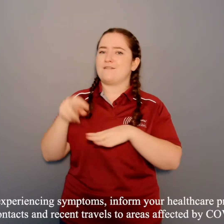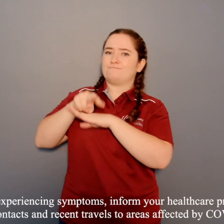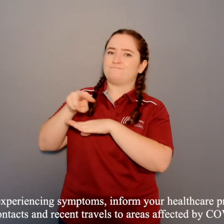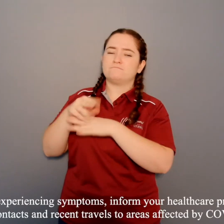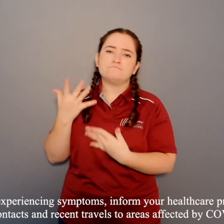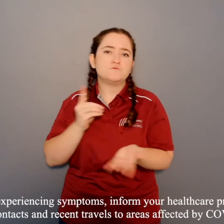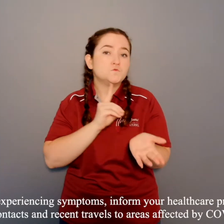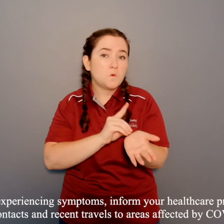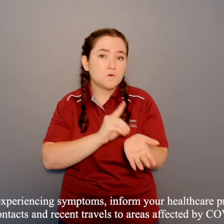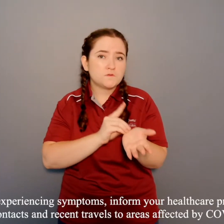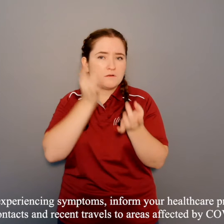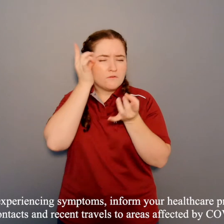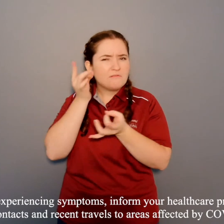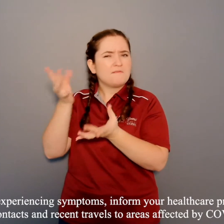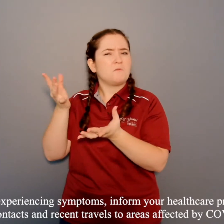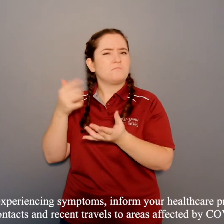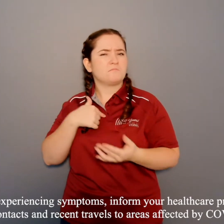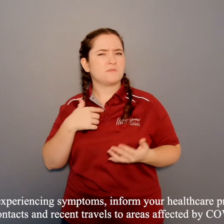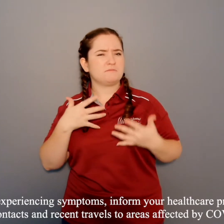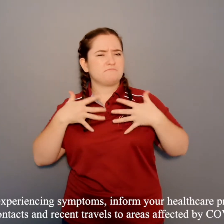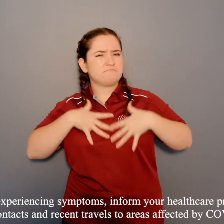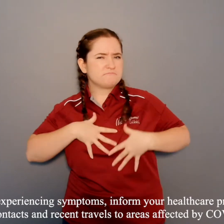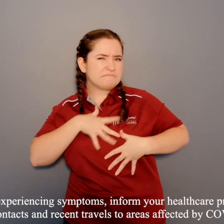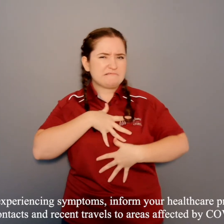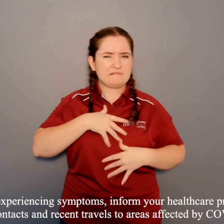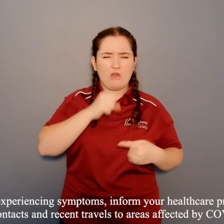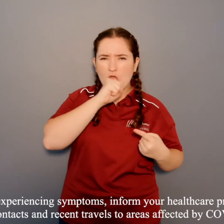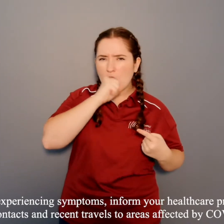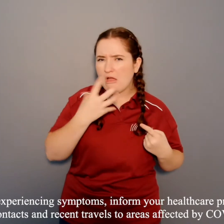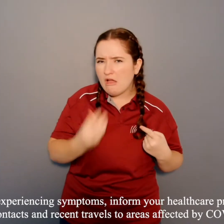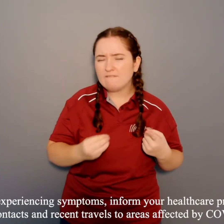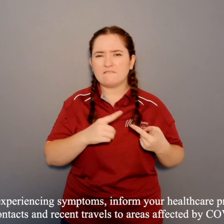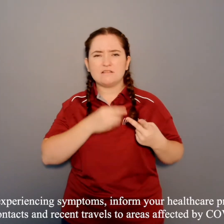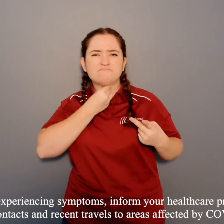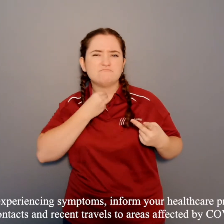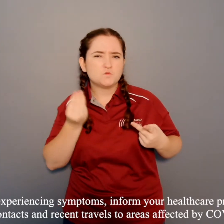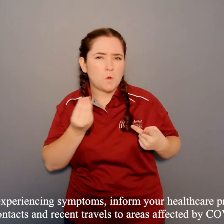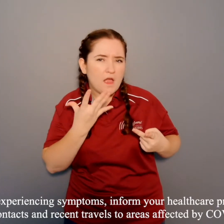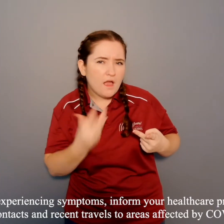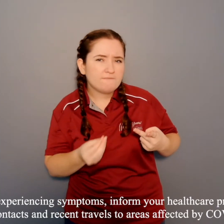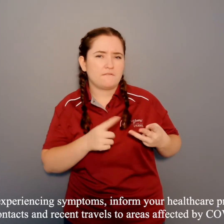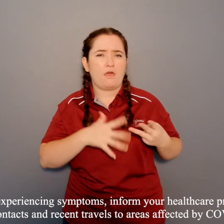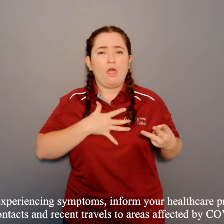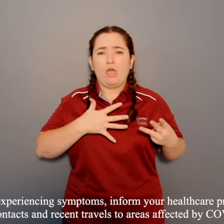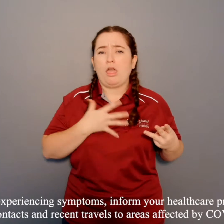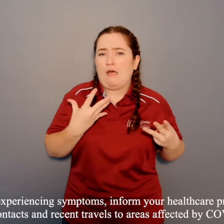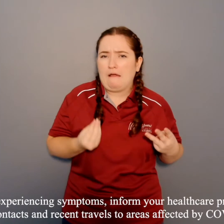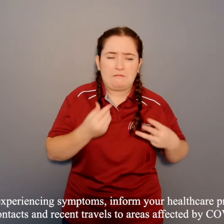Look after yourself and inform a doctor if you're experiencing any of the symptoms. Sore throat,